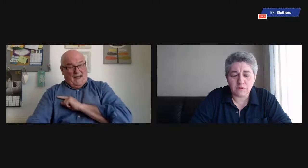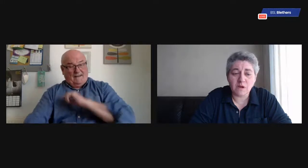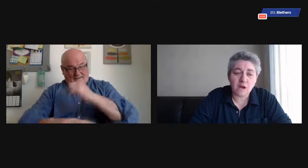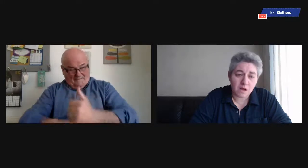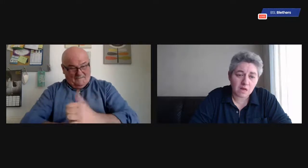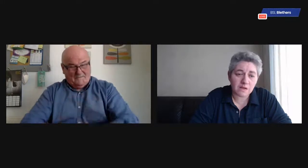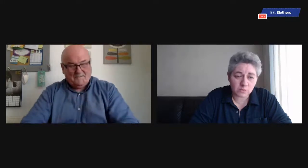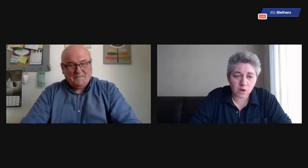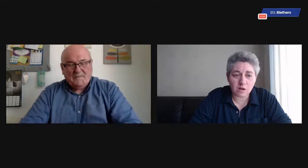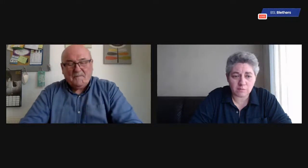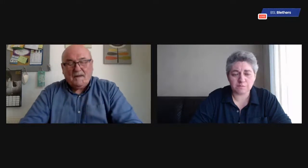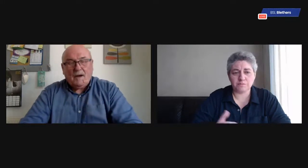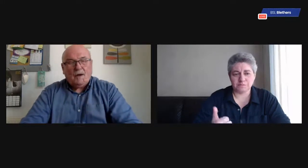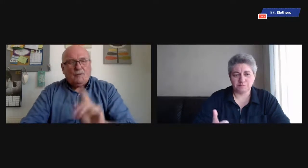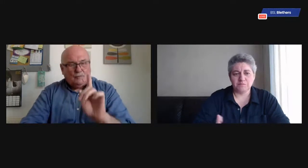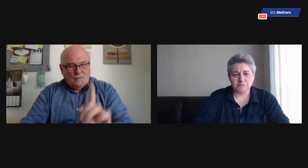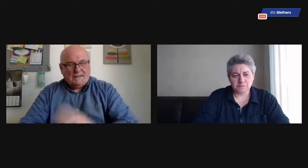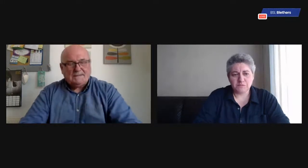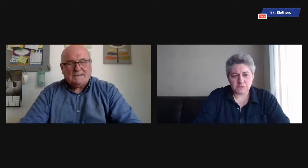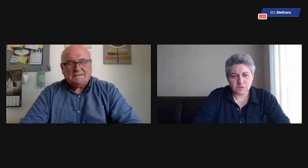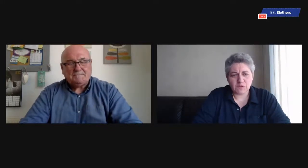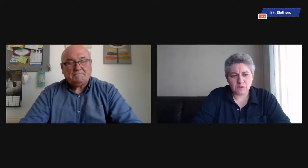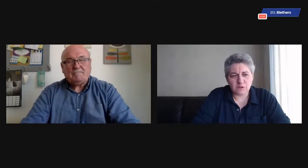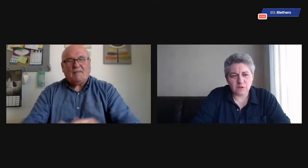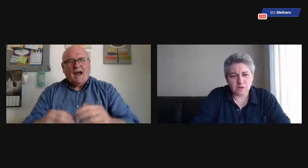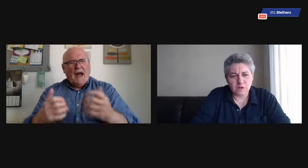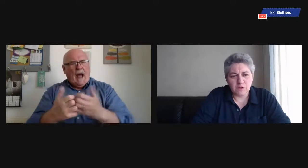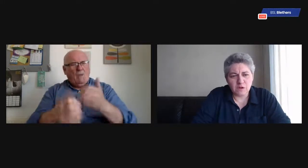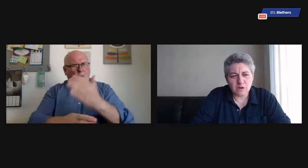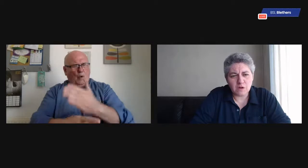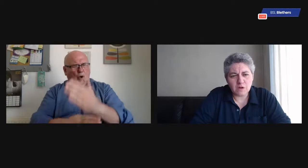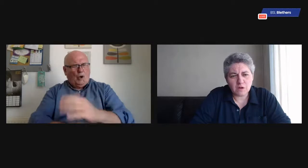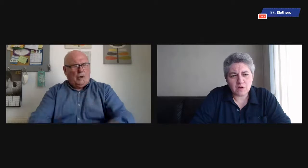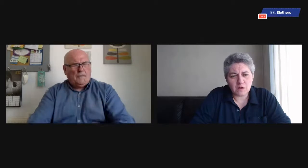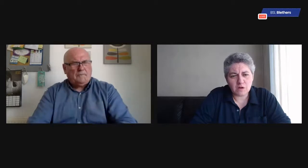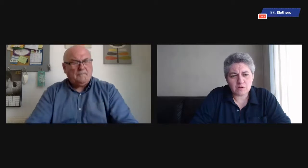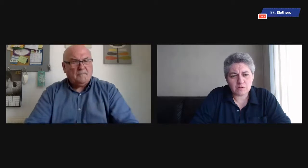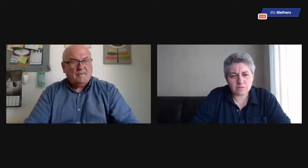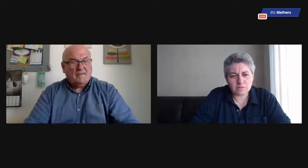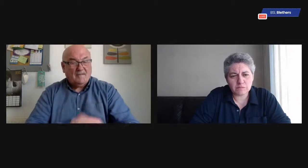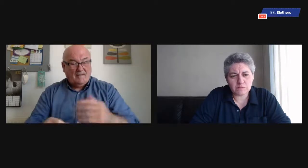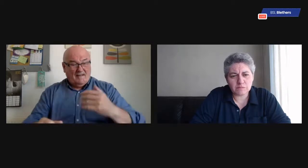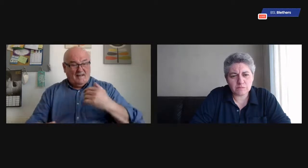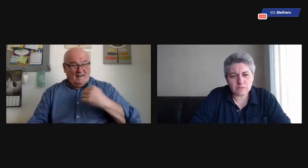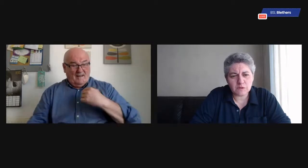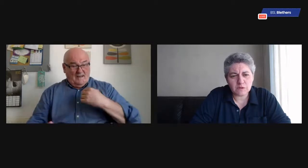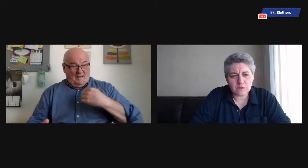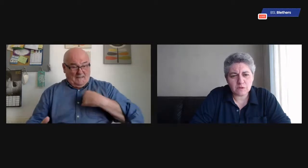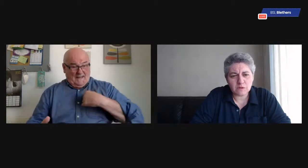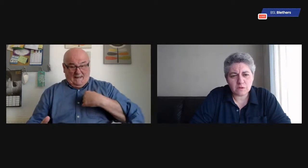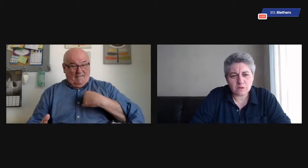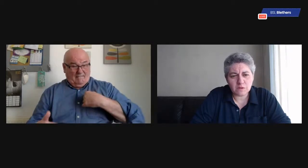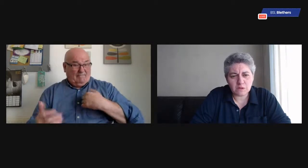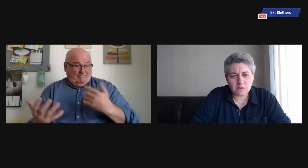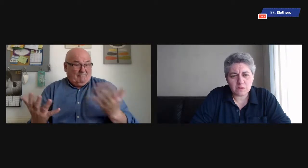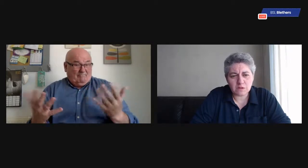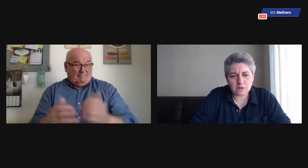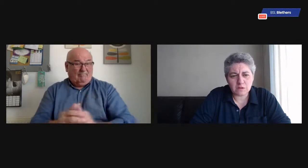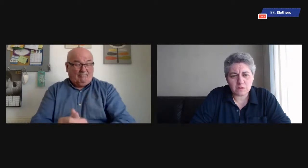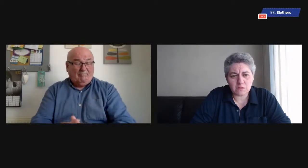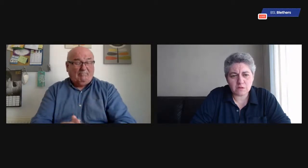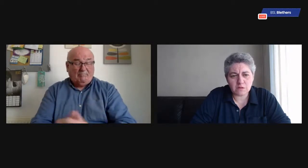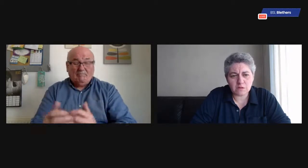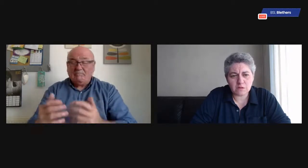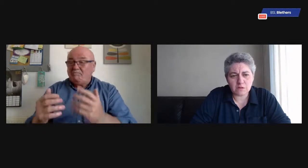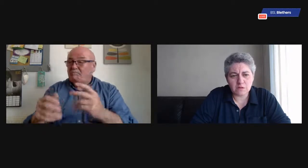happening. So after the campaigning, this was set up. So how does it work? Well,